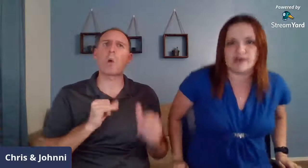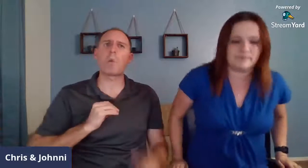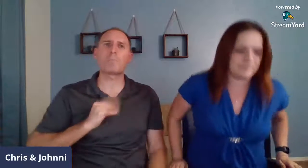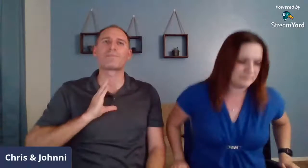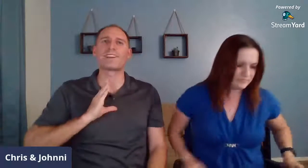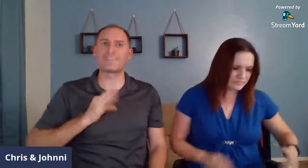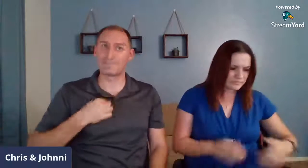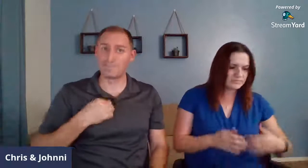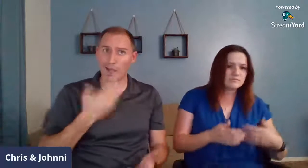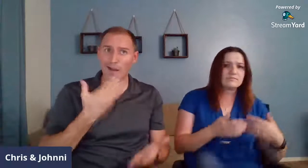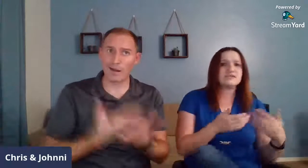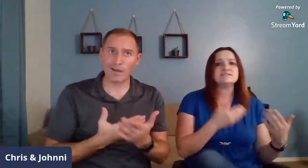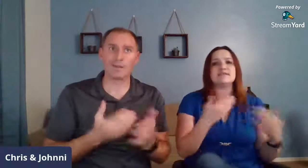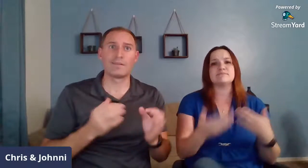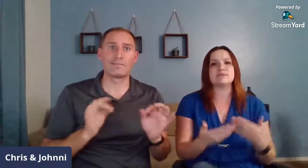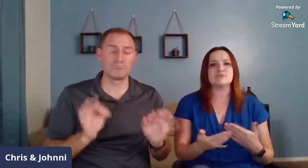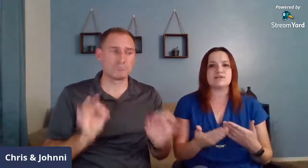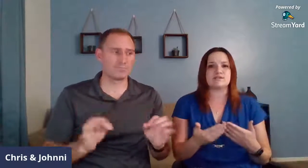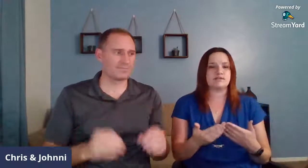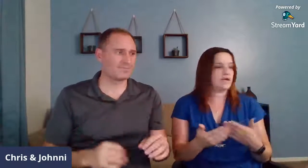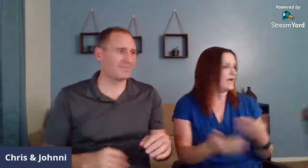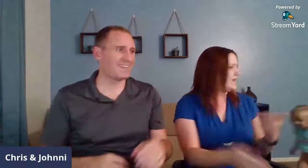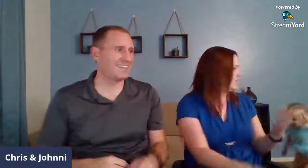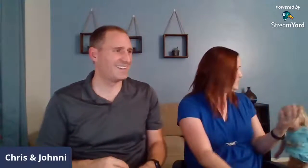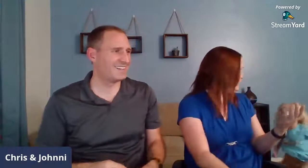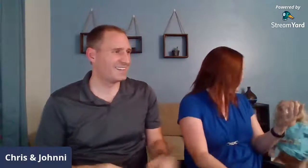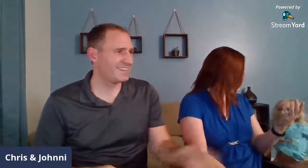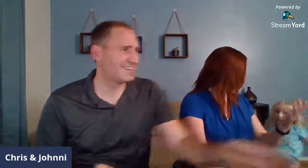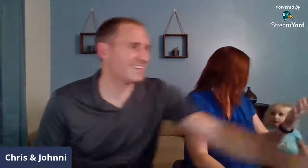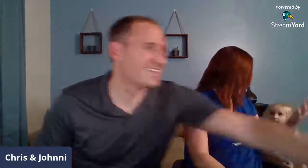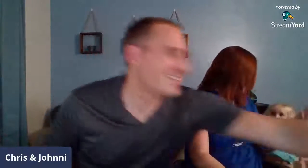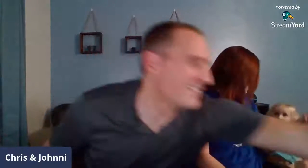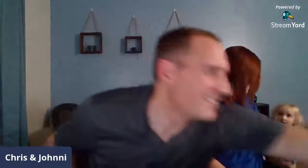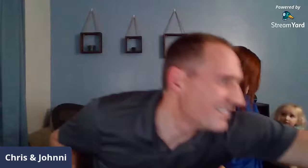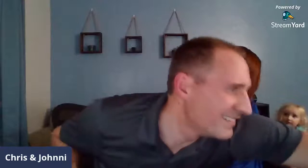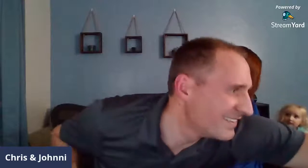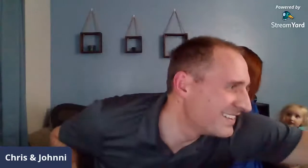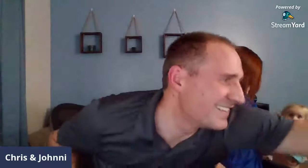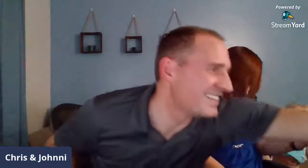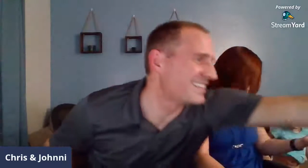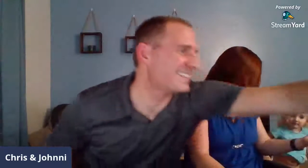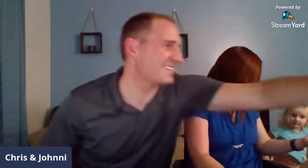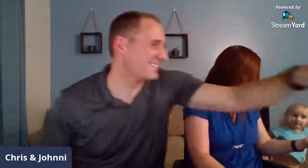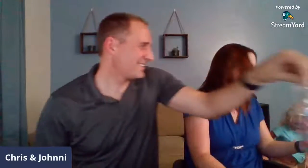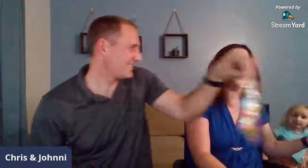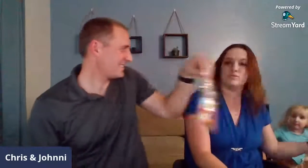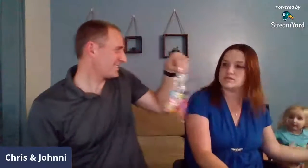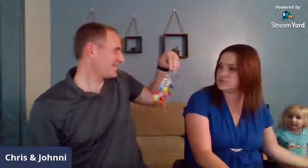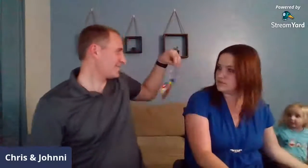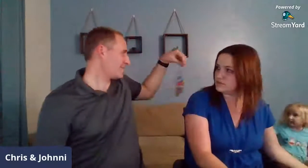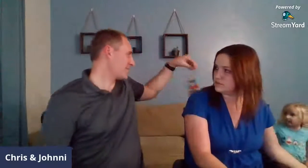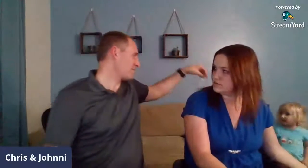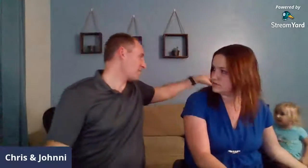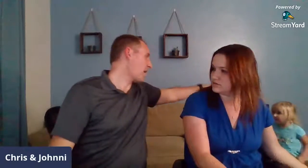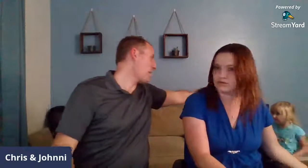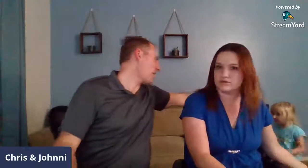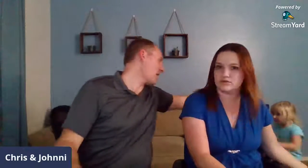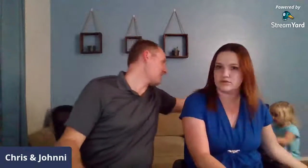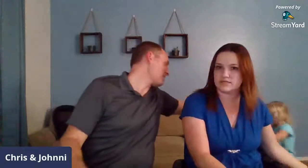job. Same thing with, hey, what are you doing? What is she doing? She wants pom-poms. Yes,